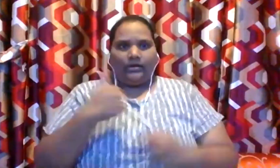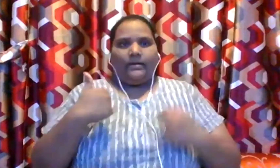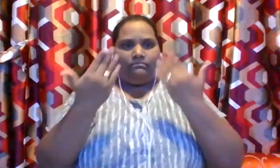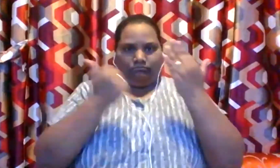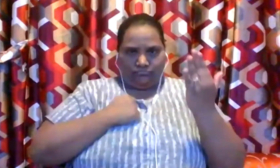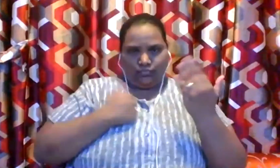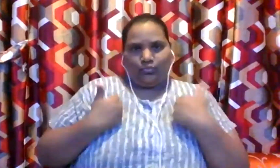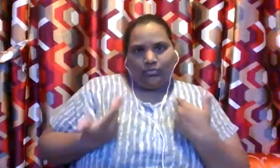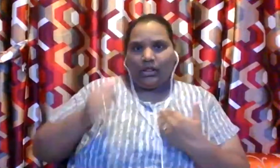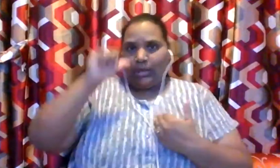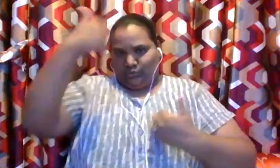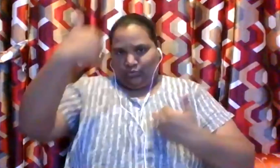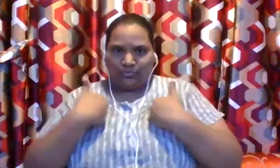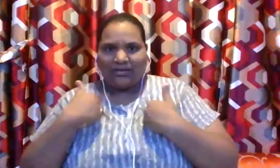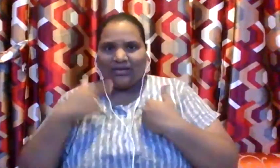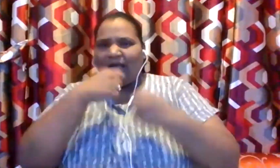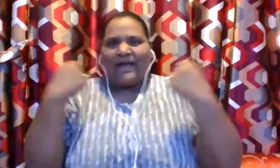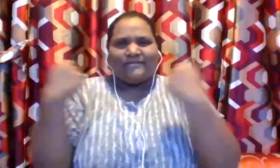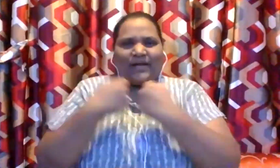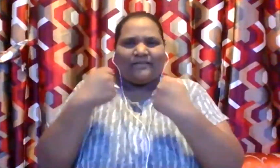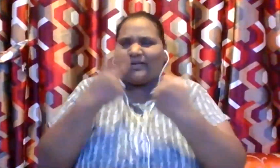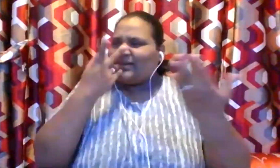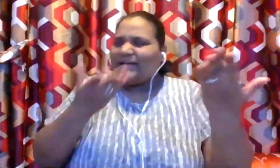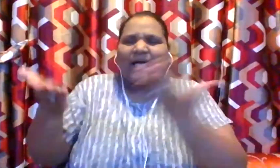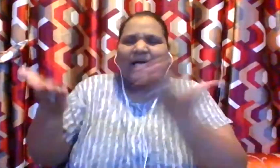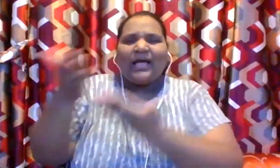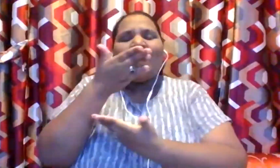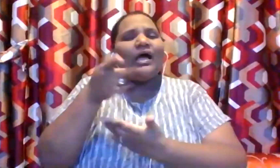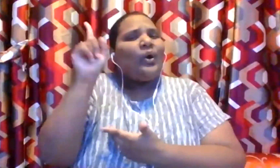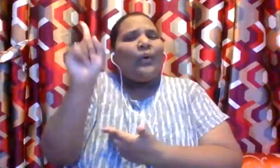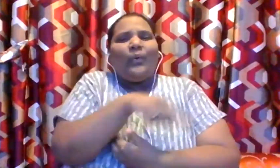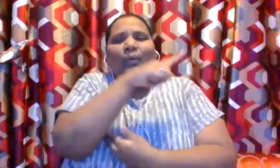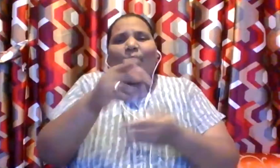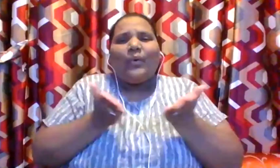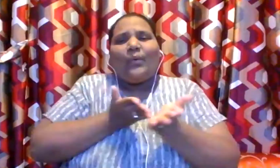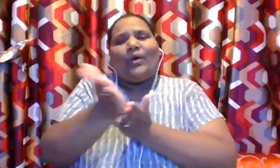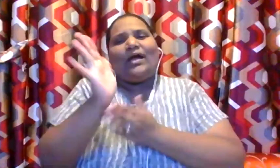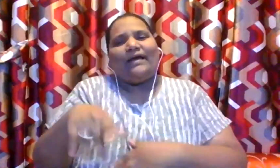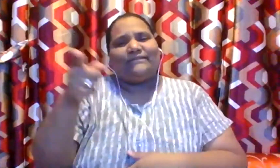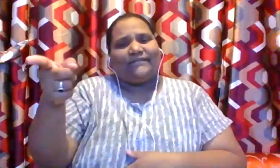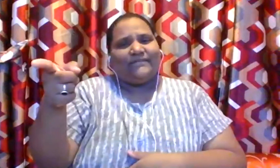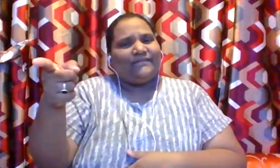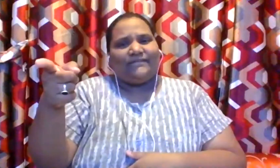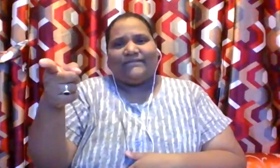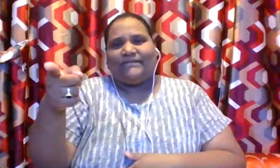That is fanaticism. That is, how do will you be able to make them understand fanaticism,